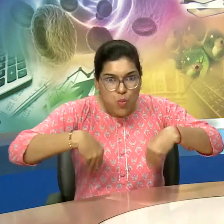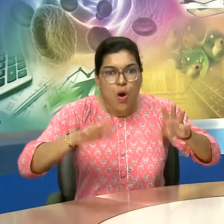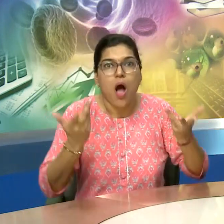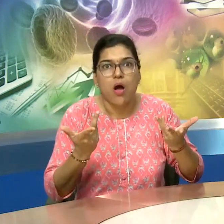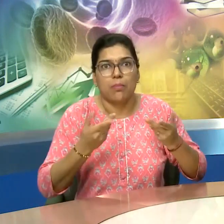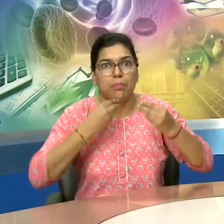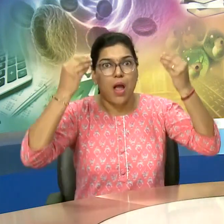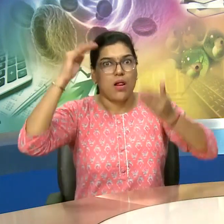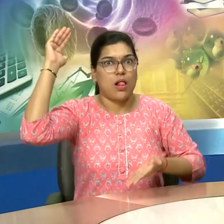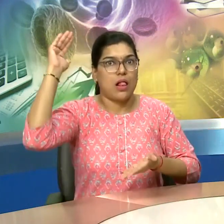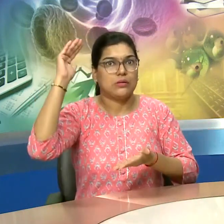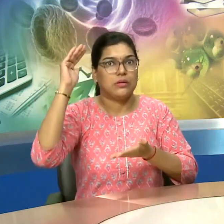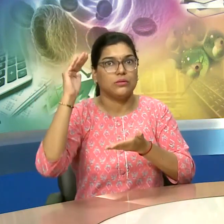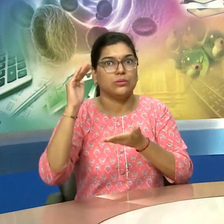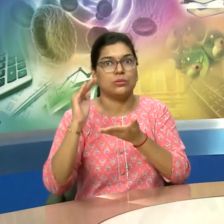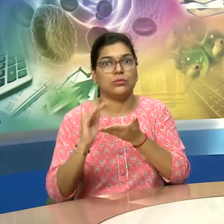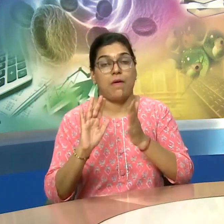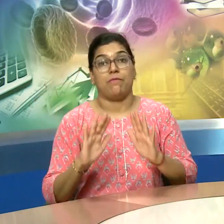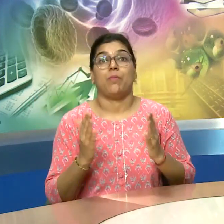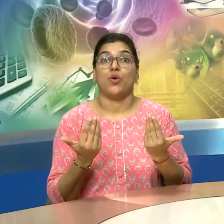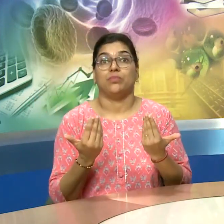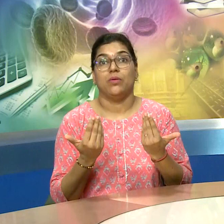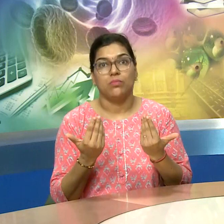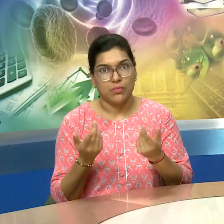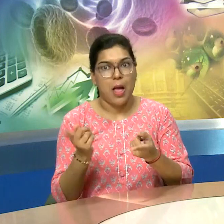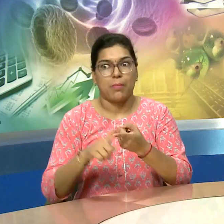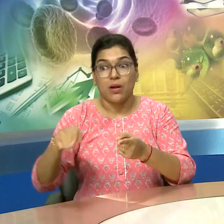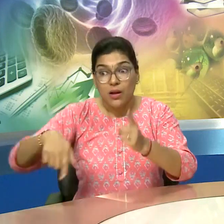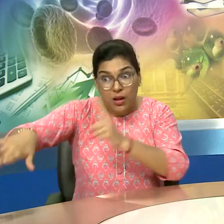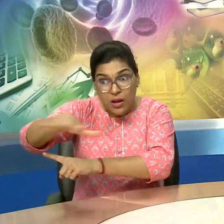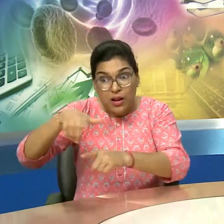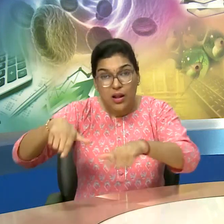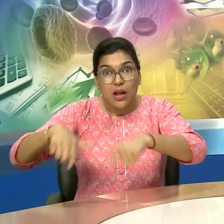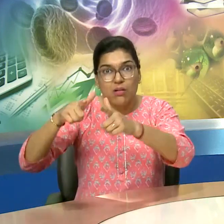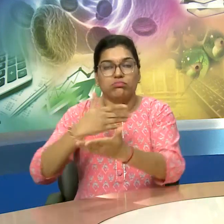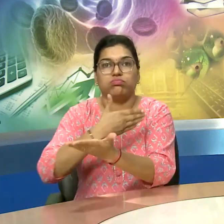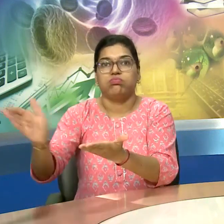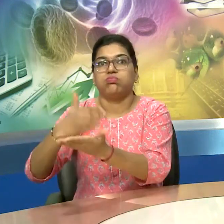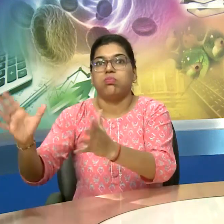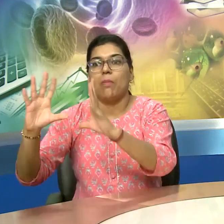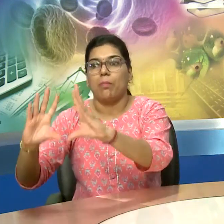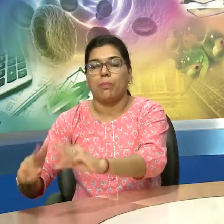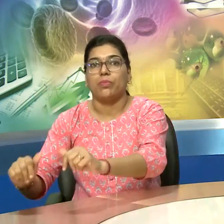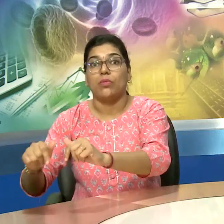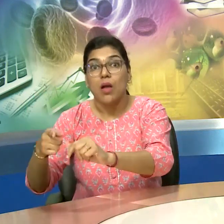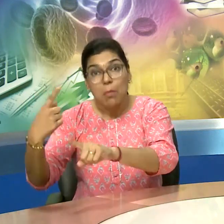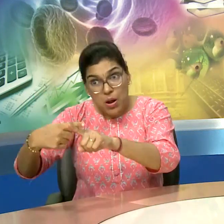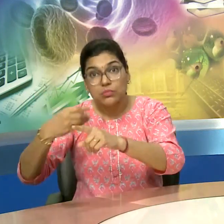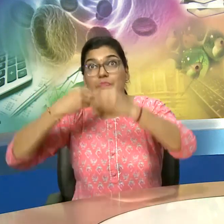It also affects the other natural things, and removal of